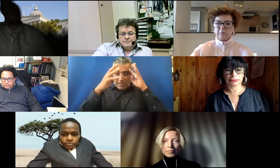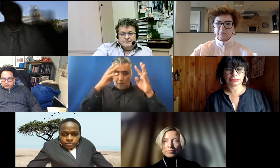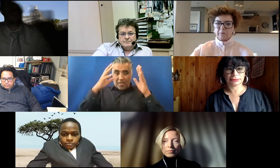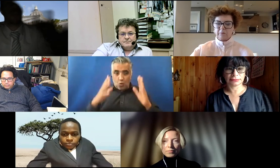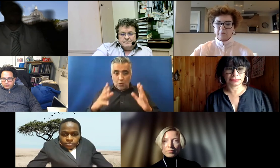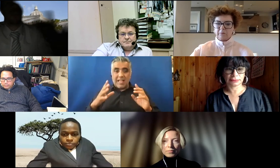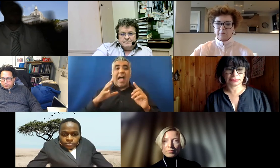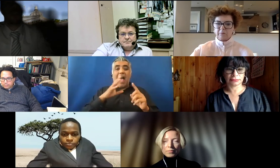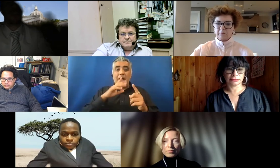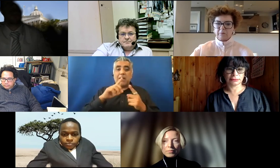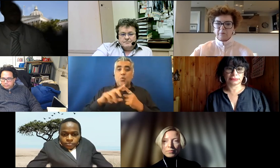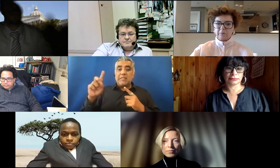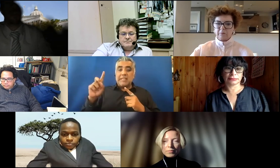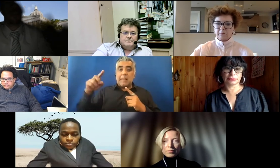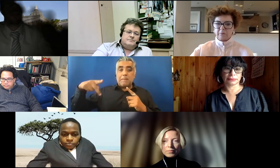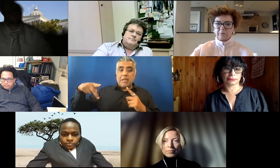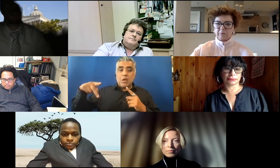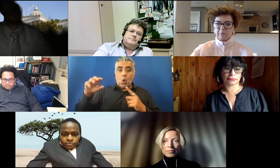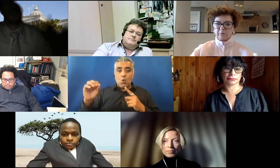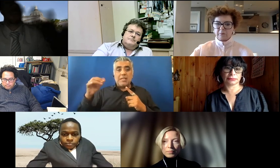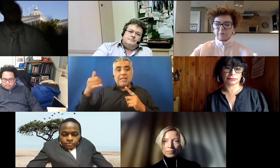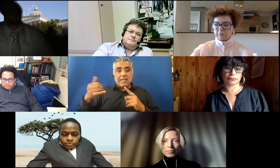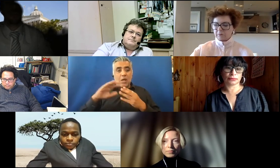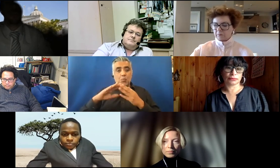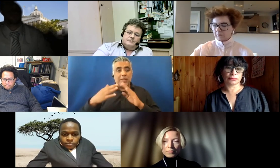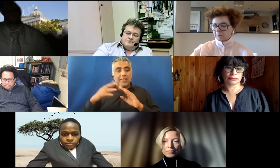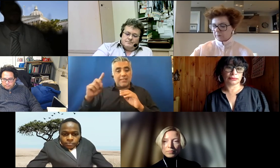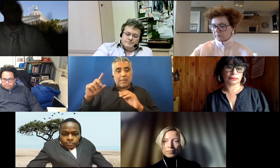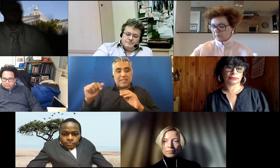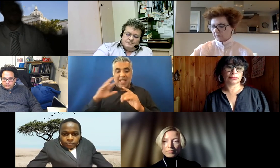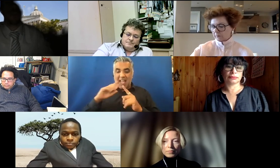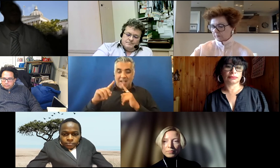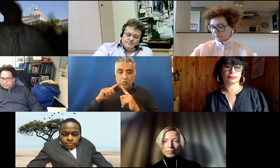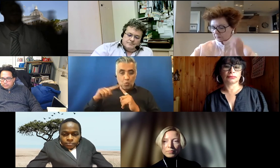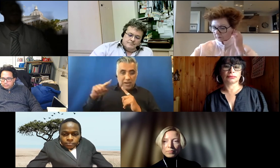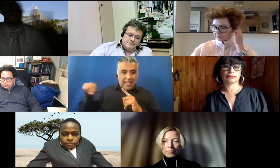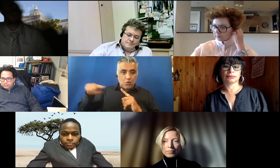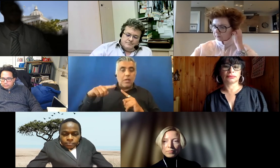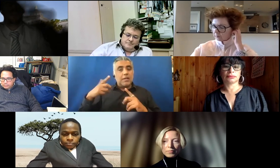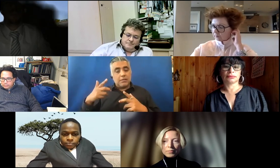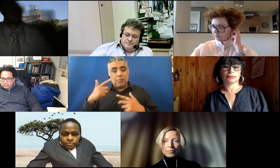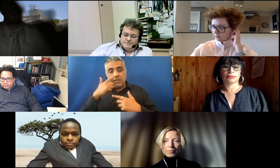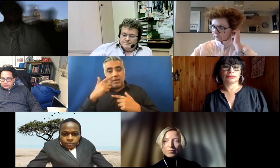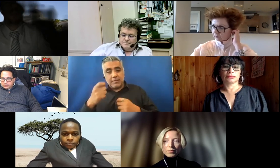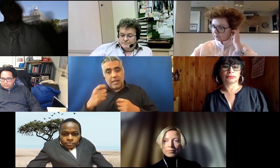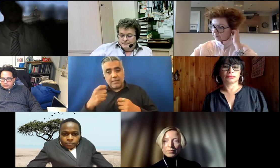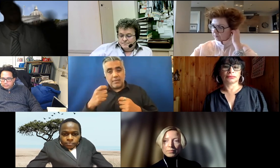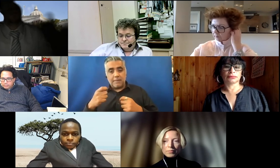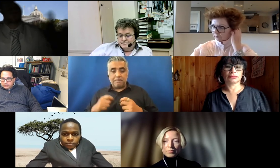talk to DPOs and the disability community. So it's a very interesting two